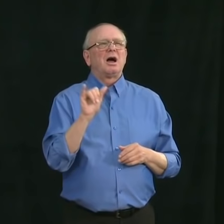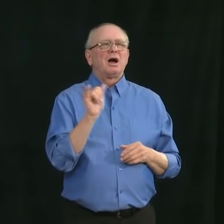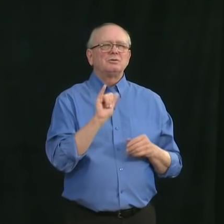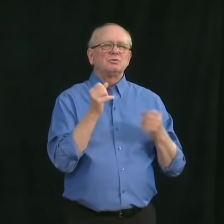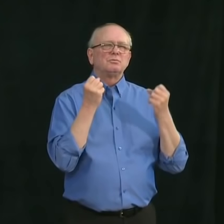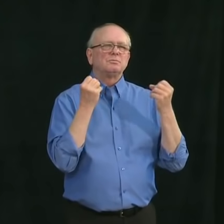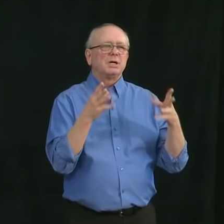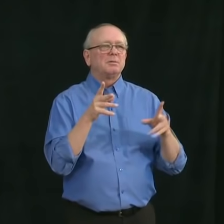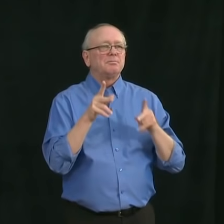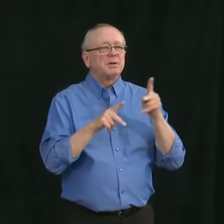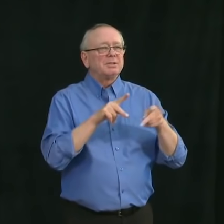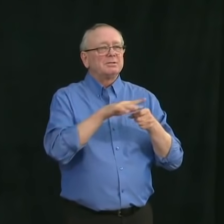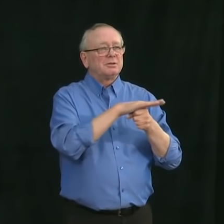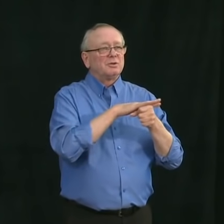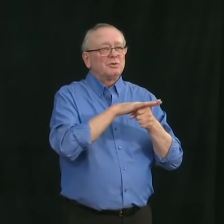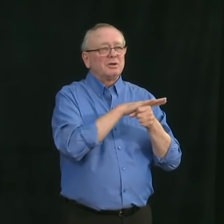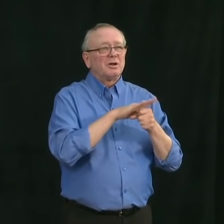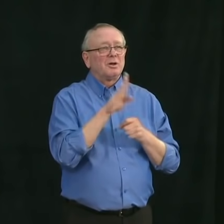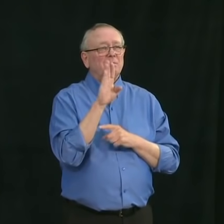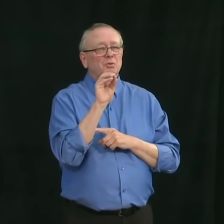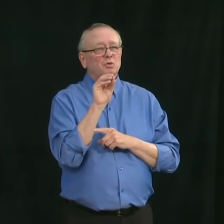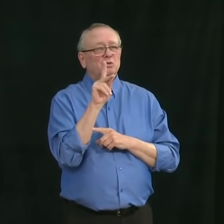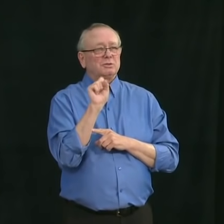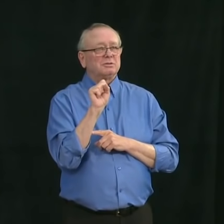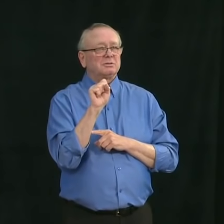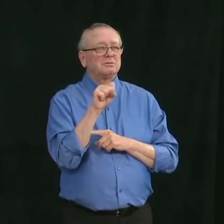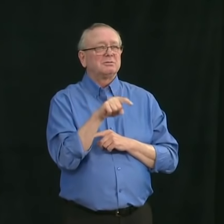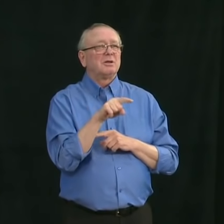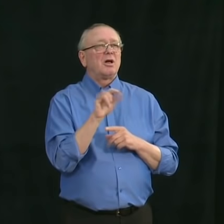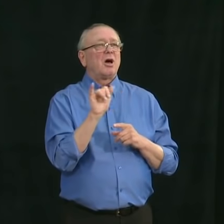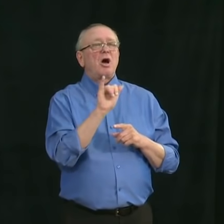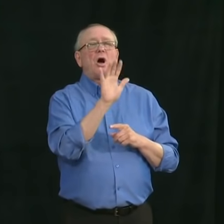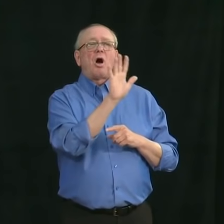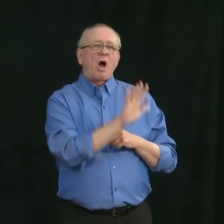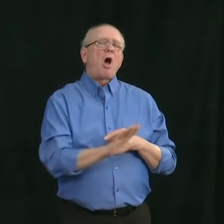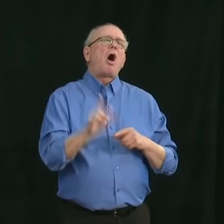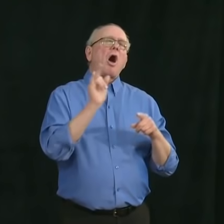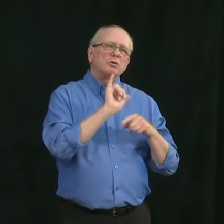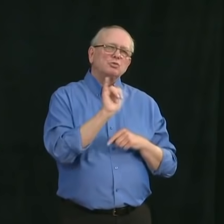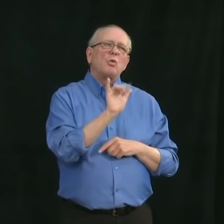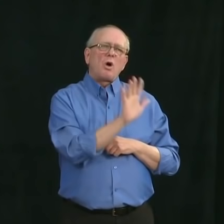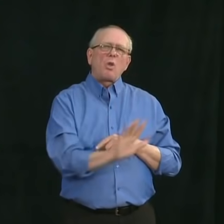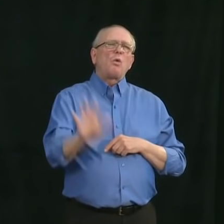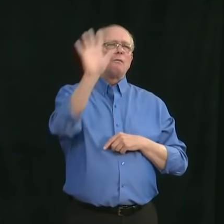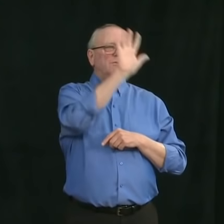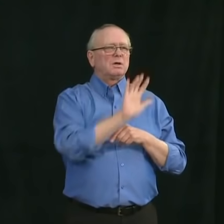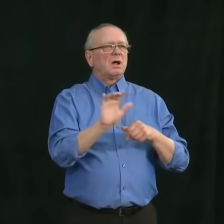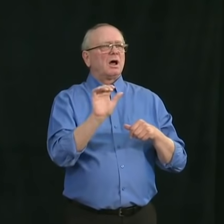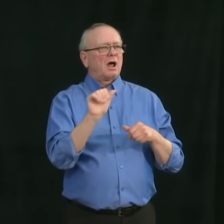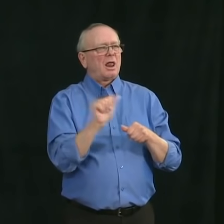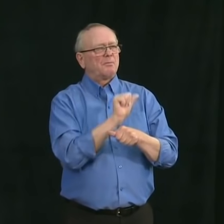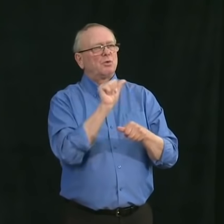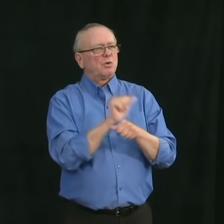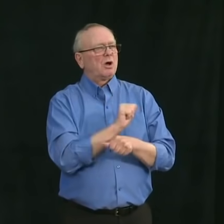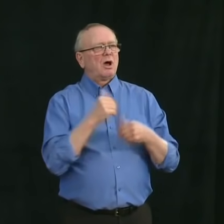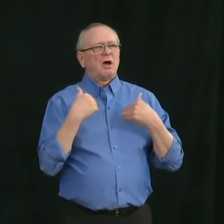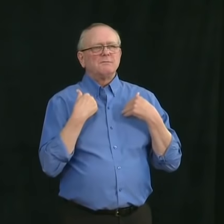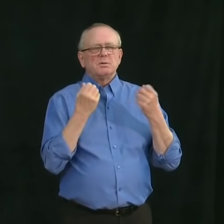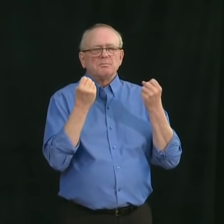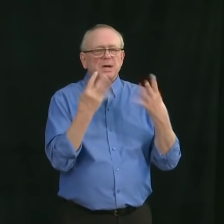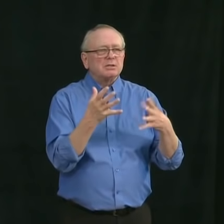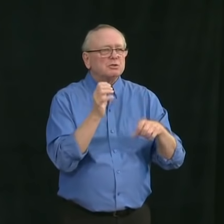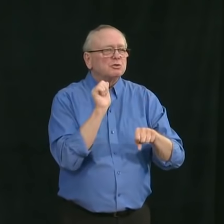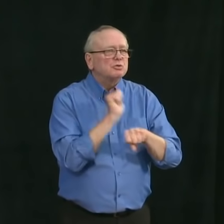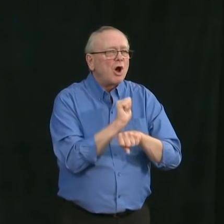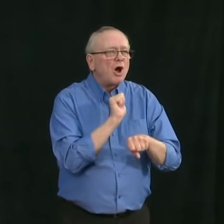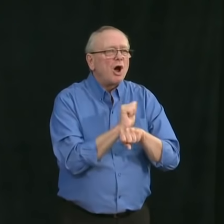Brooks, as in the rest of the province, who are extremely hardworking. Many people who have multiple jobs and are